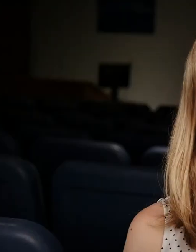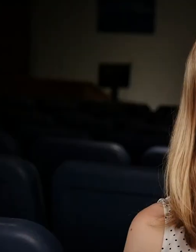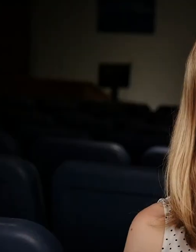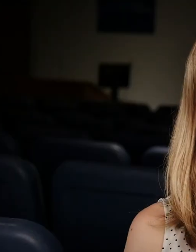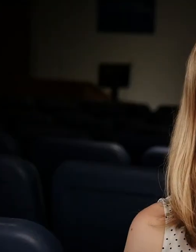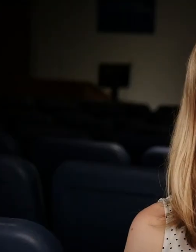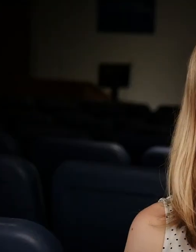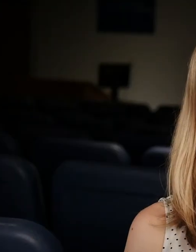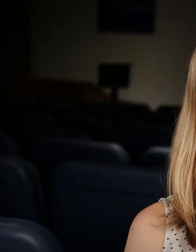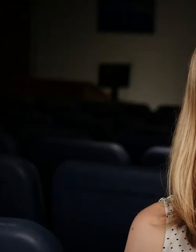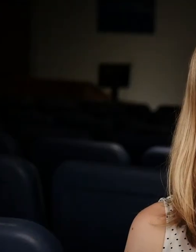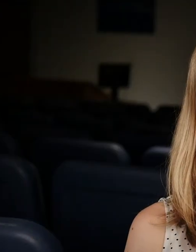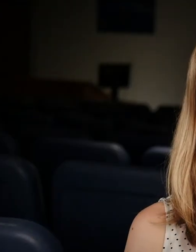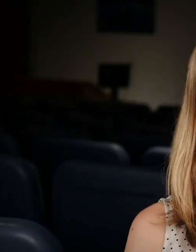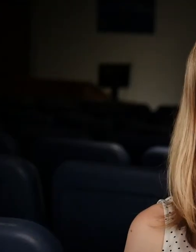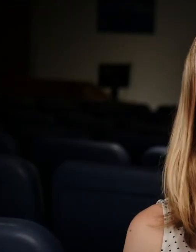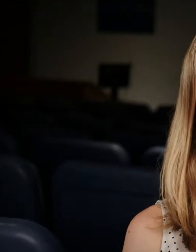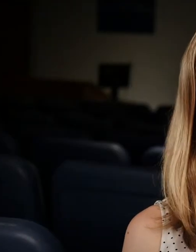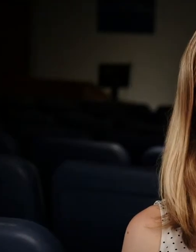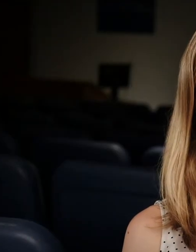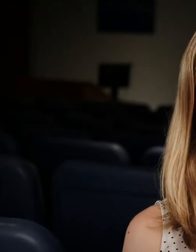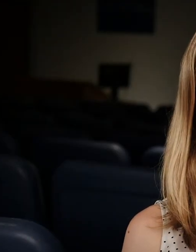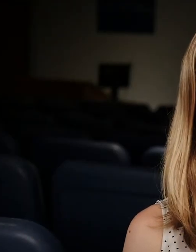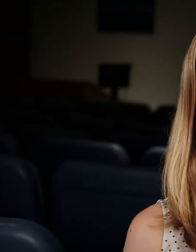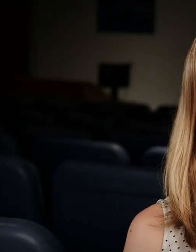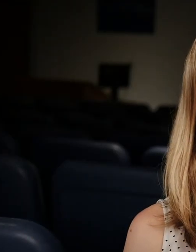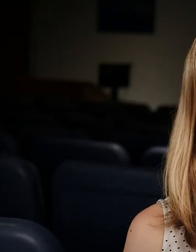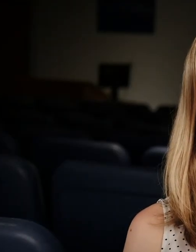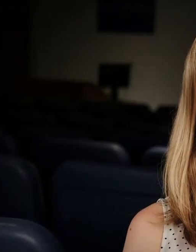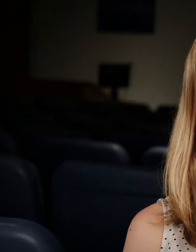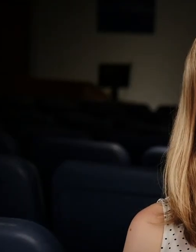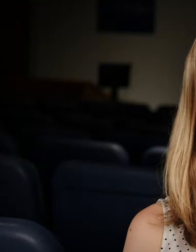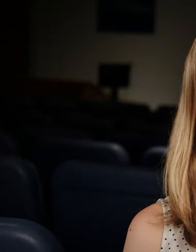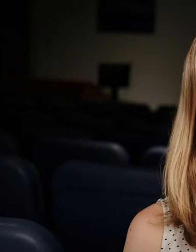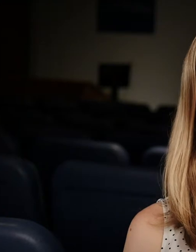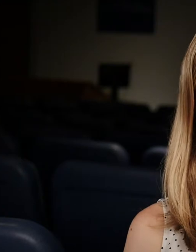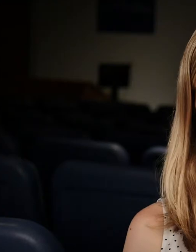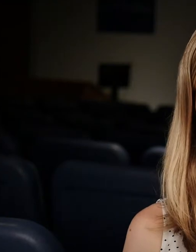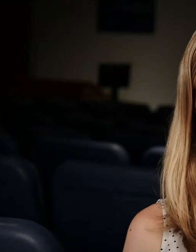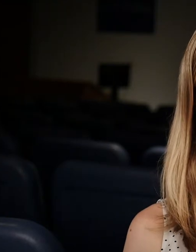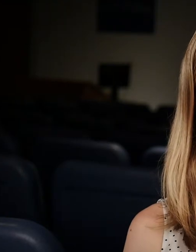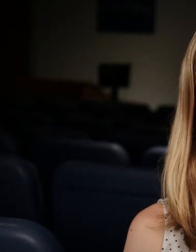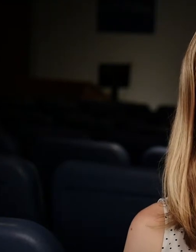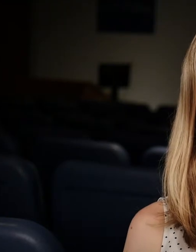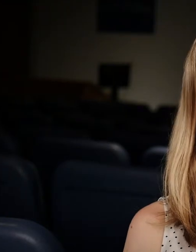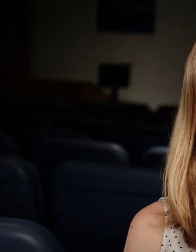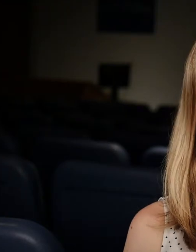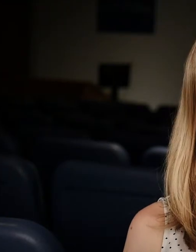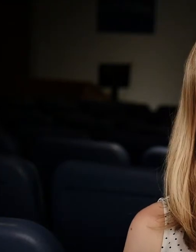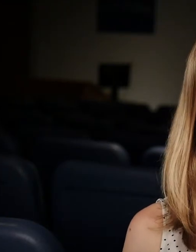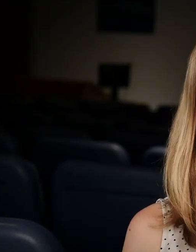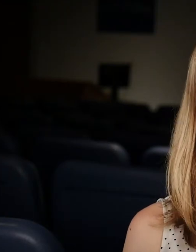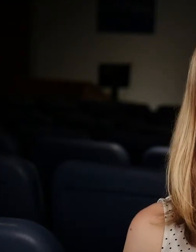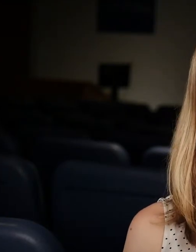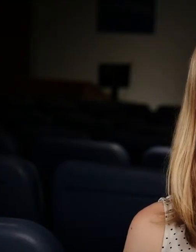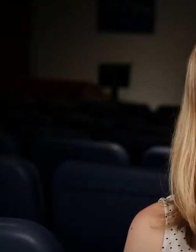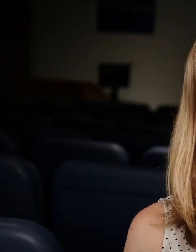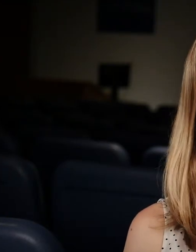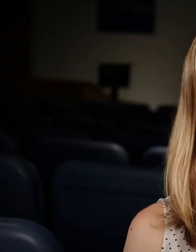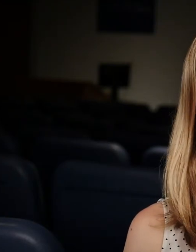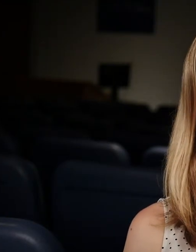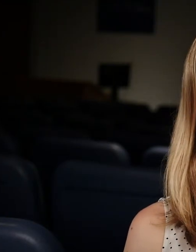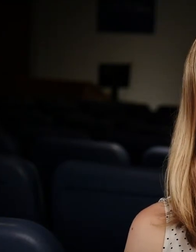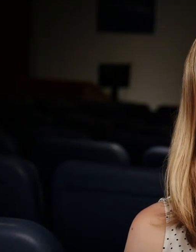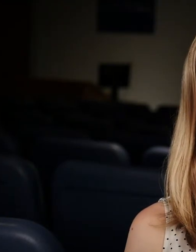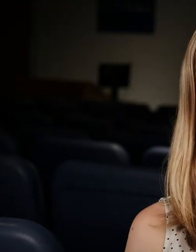of programs that are extremely successful and provide high quality care to these individuals who